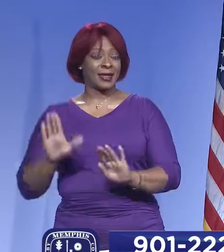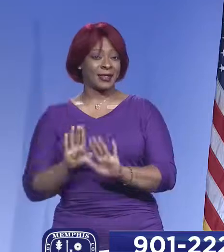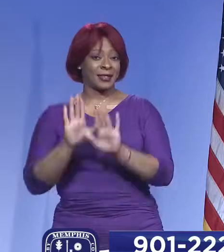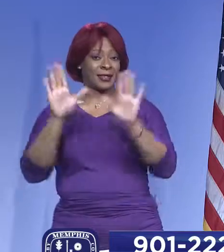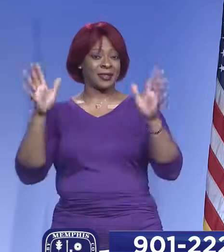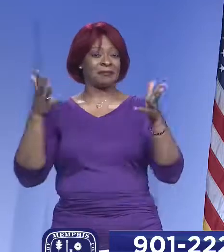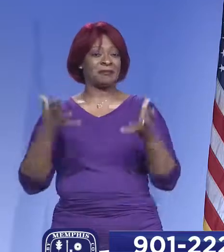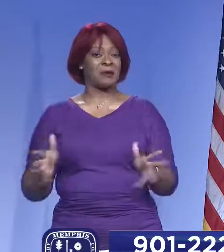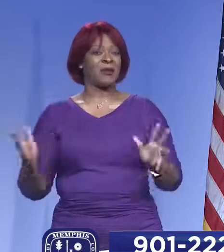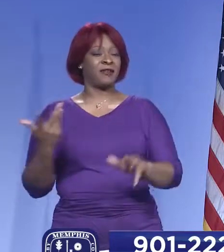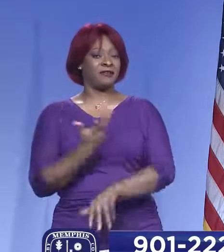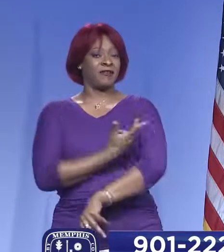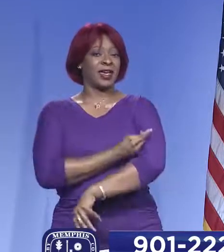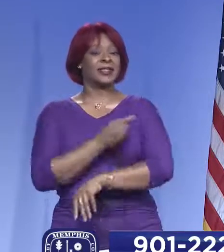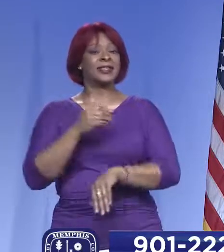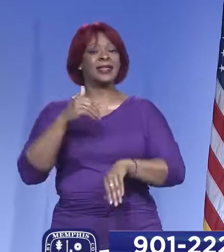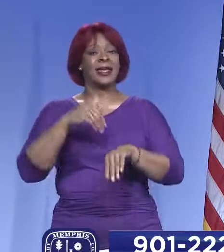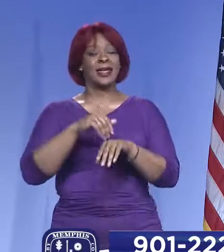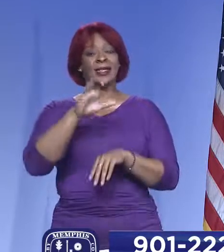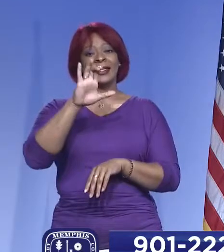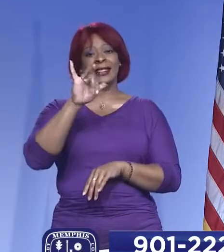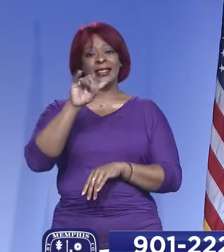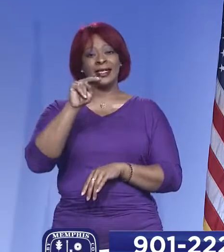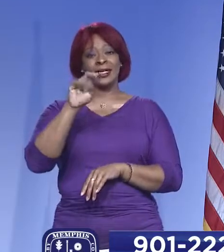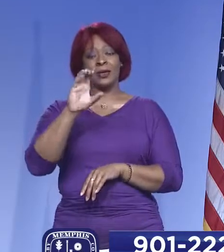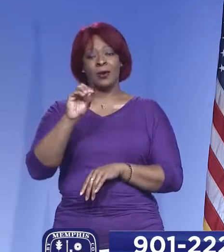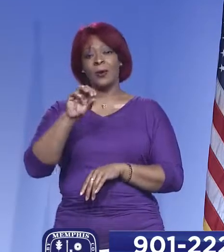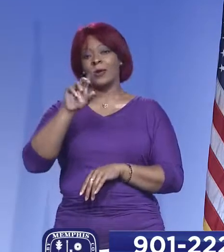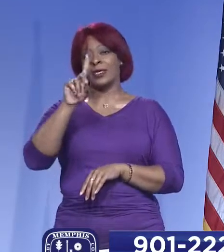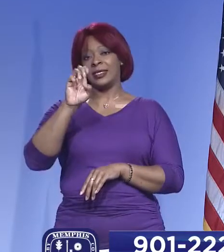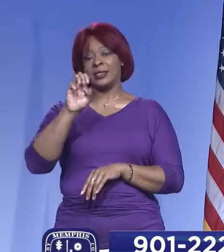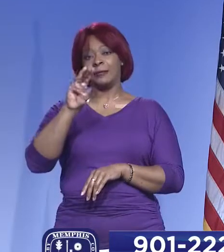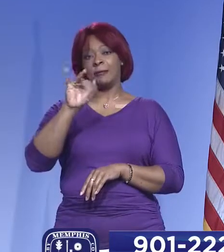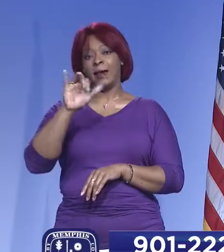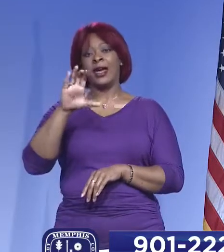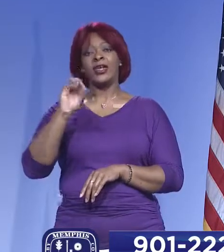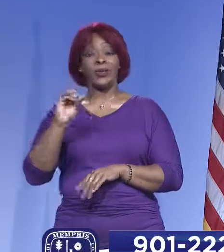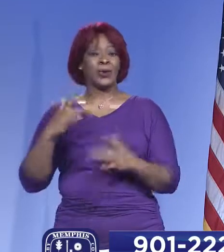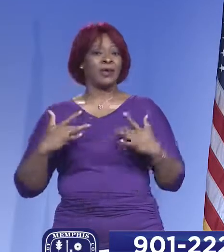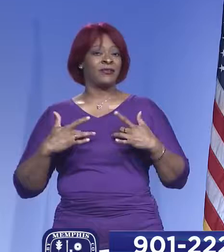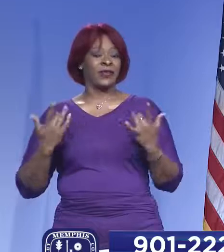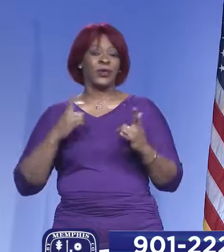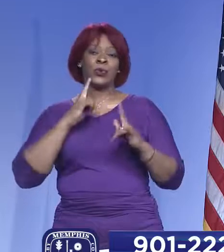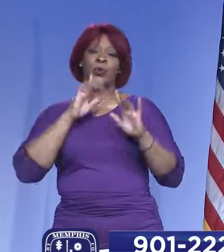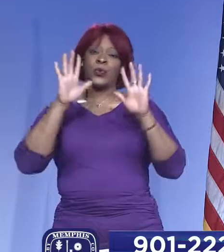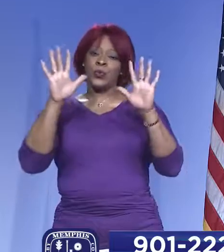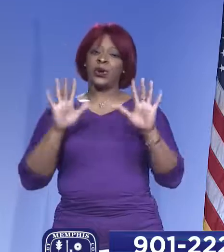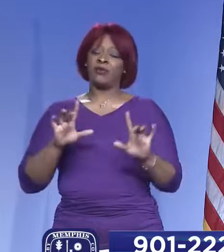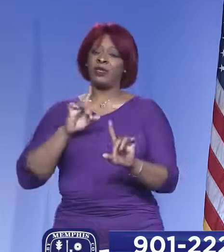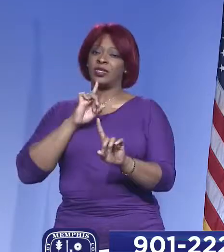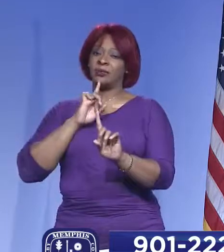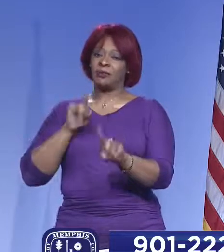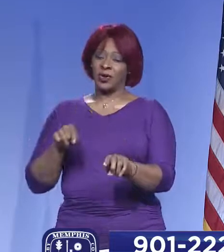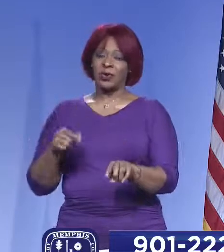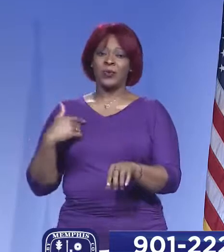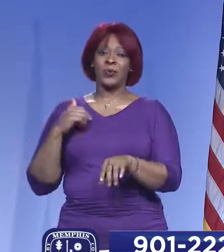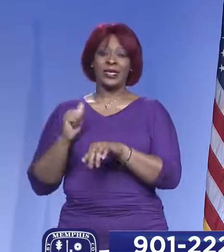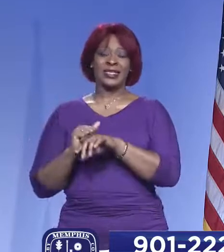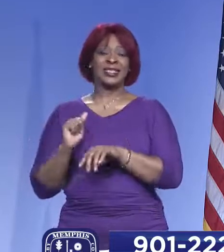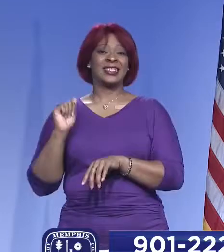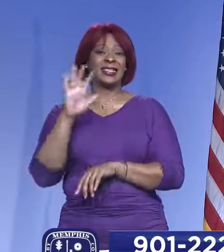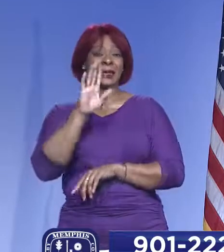got vaccinated at the Cinco de Mayo event at El Mercadito. That was a wonderful response. We actually had to send people